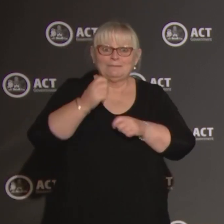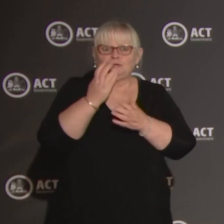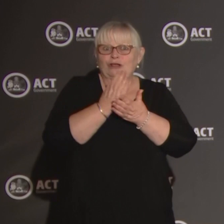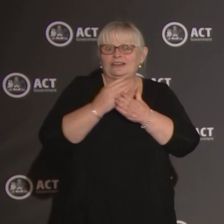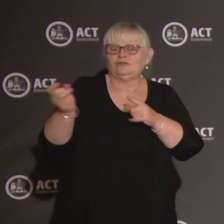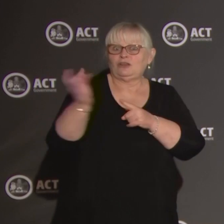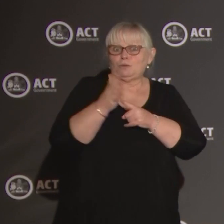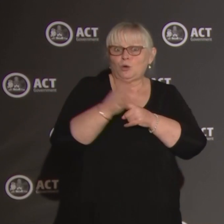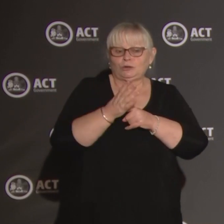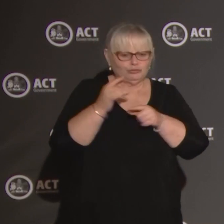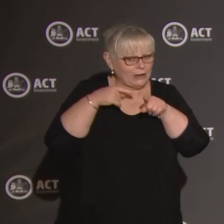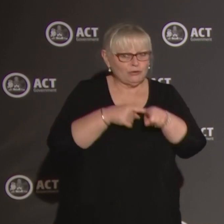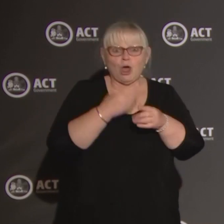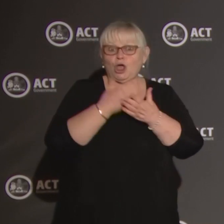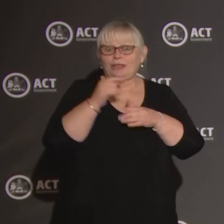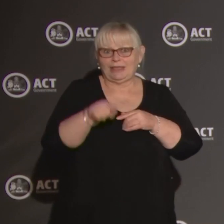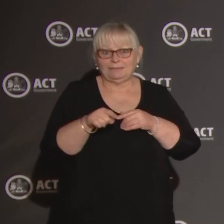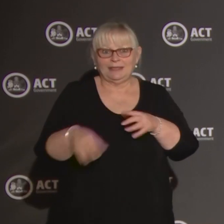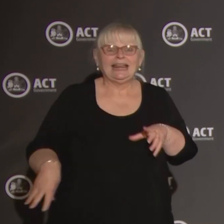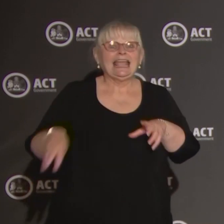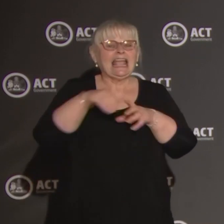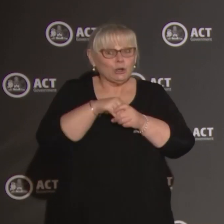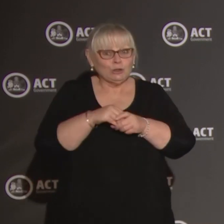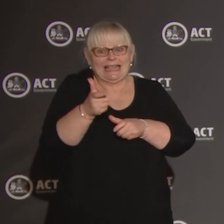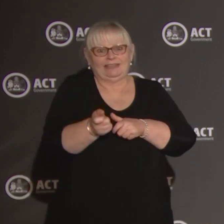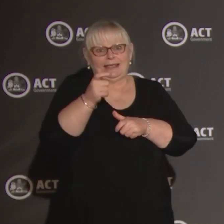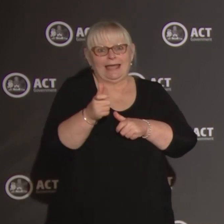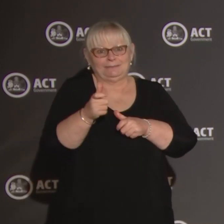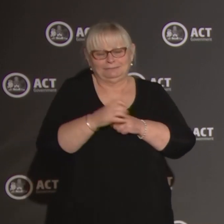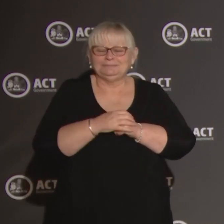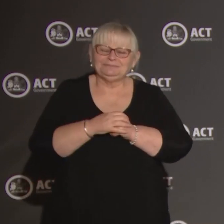success and that we rely on, including the Check in Canberra app, of course.